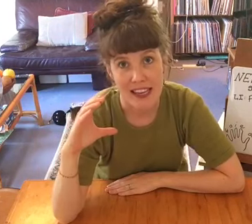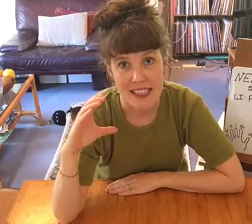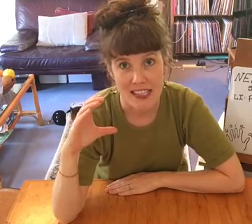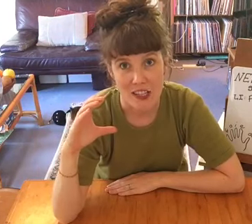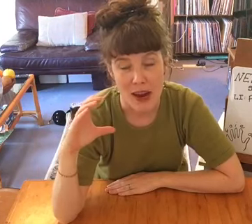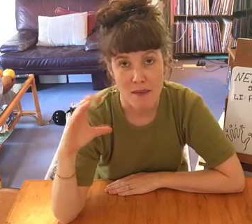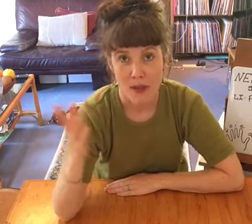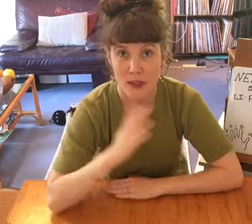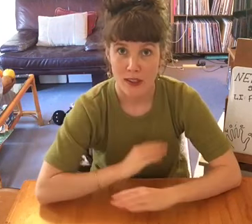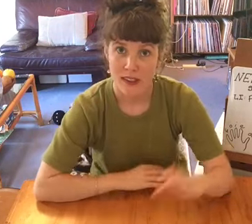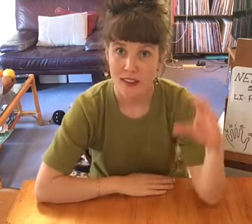C shape.